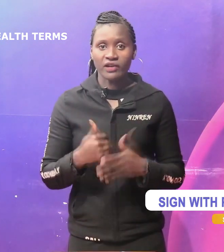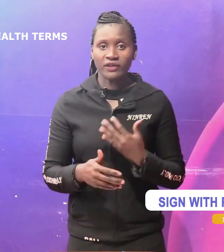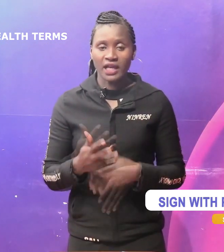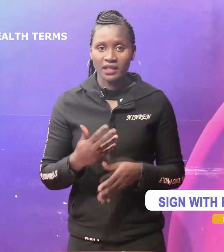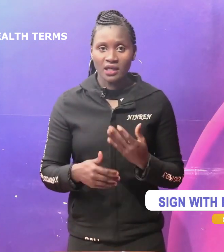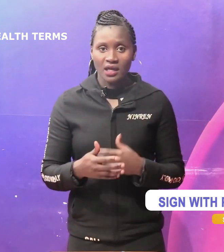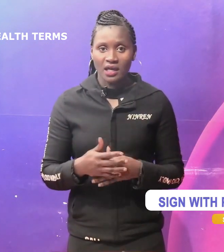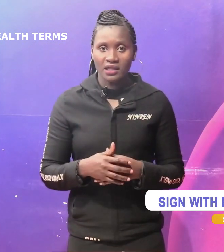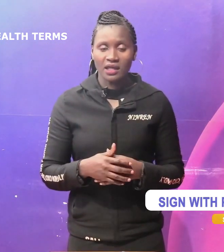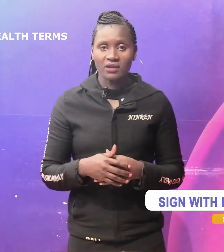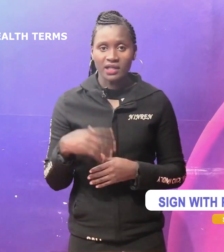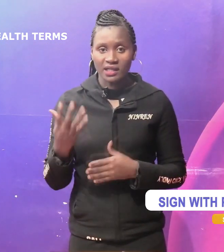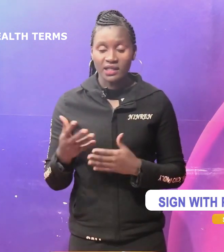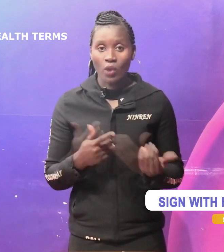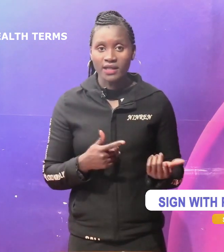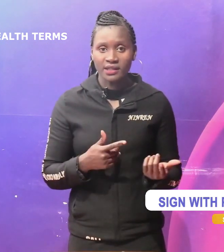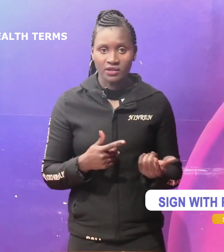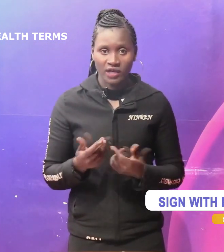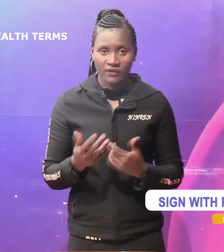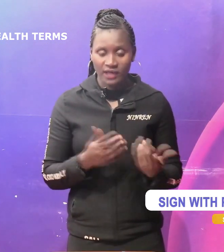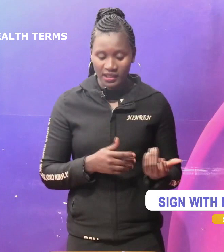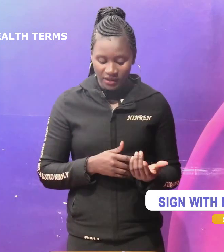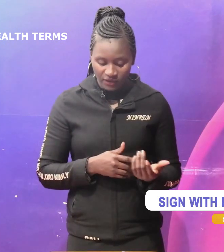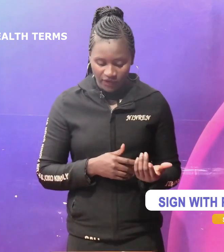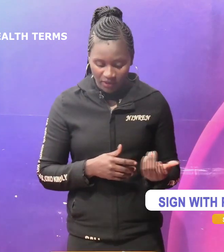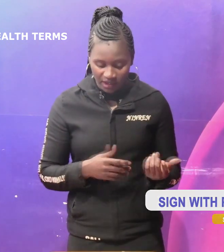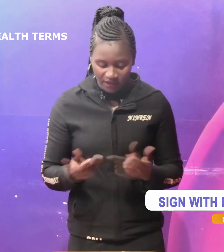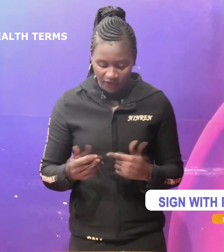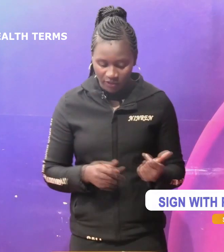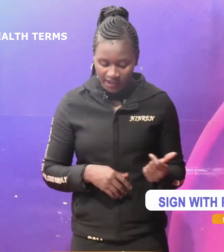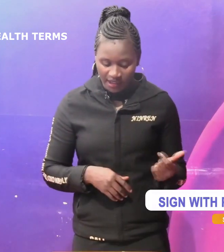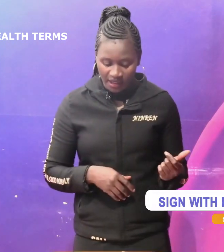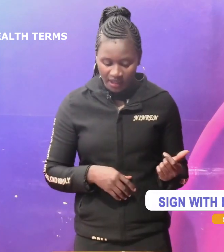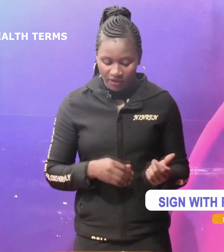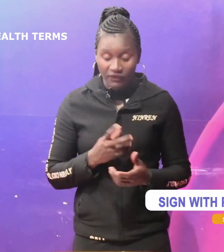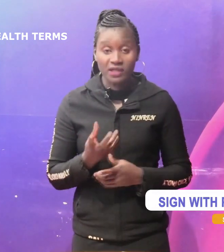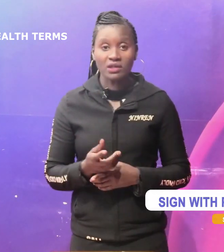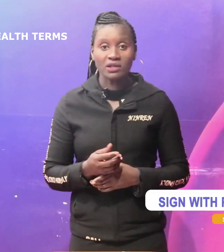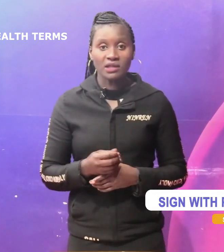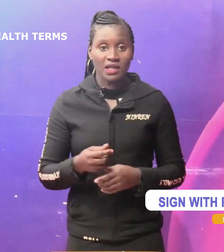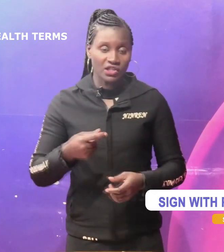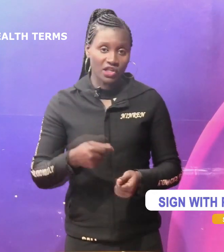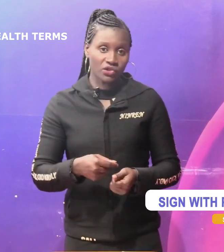learned, and then you understand the words that we have learned for the past 5 minutes. And then the first word is injection. I